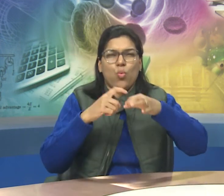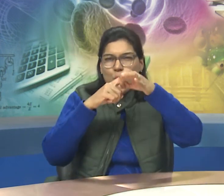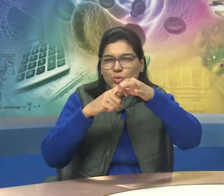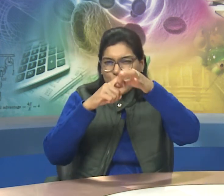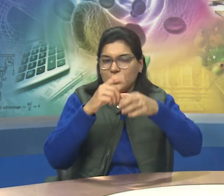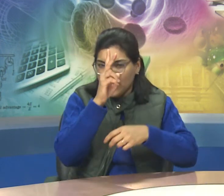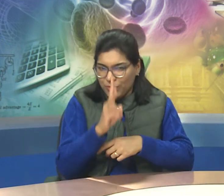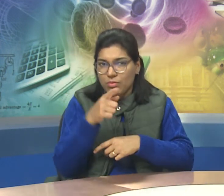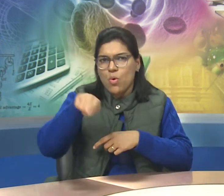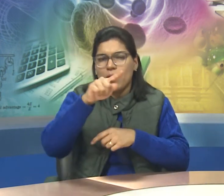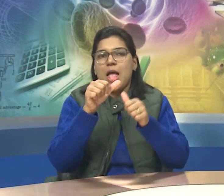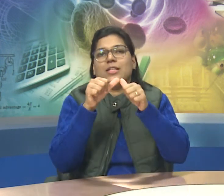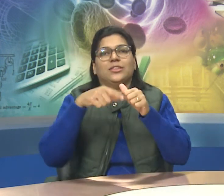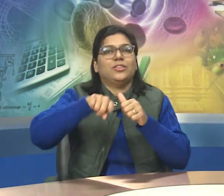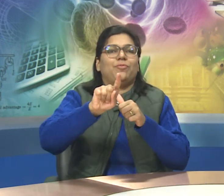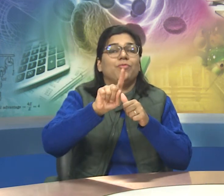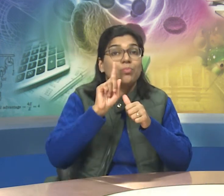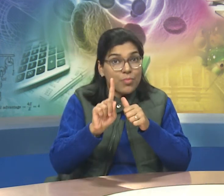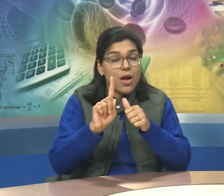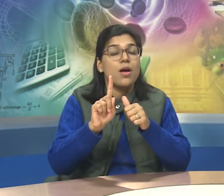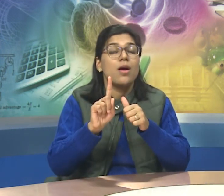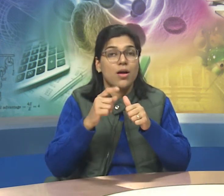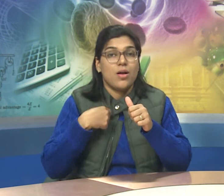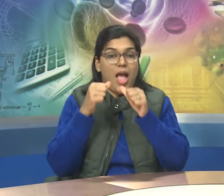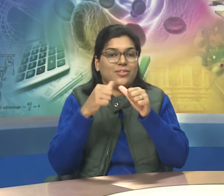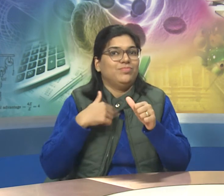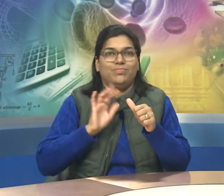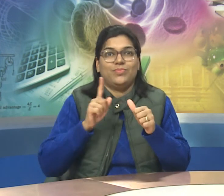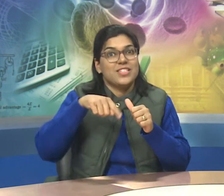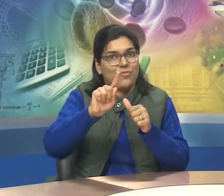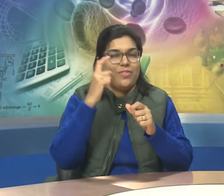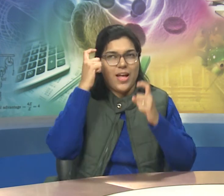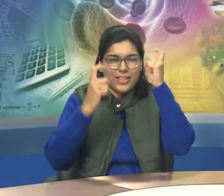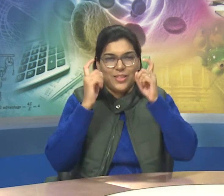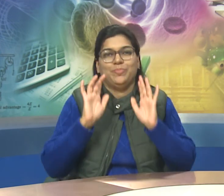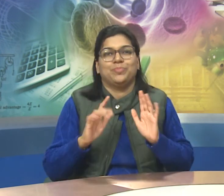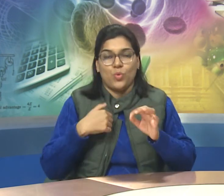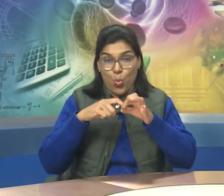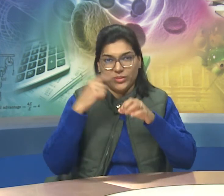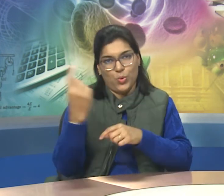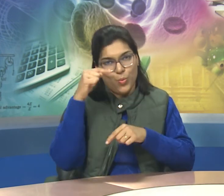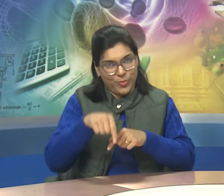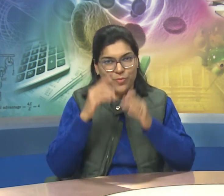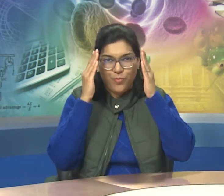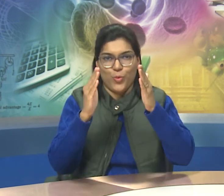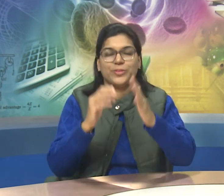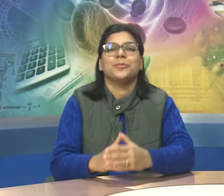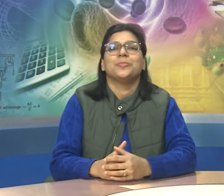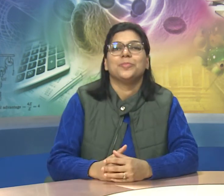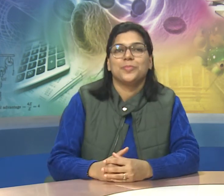Exercise. It does have question answer in it. I will only ask questions to you. You have